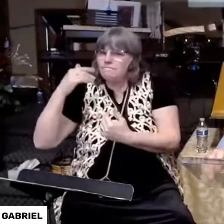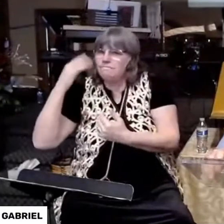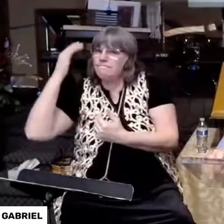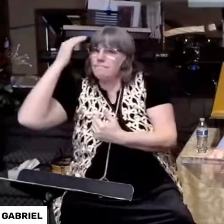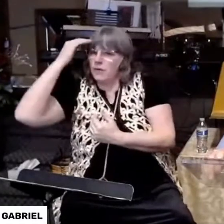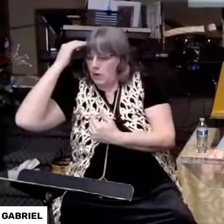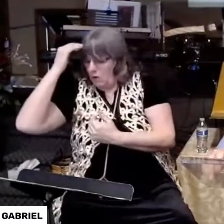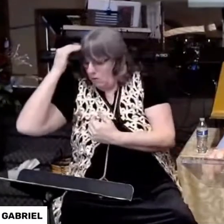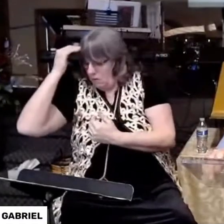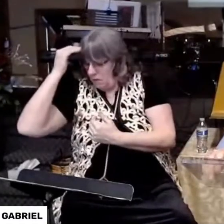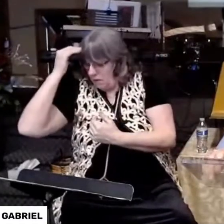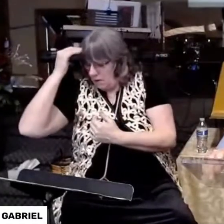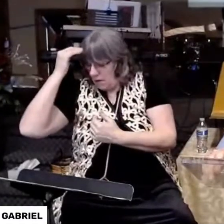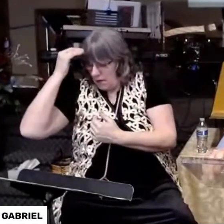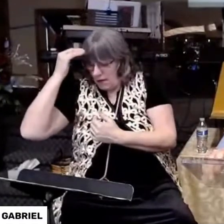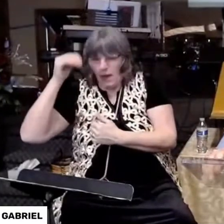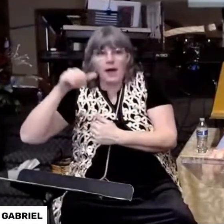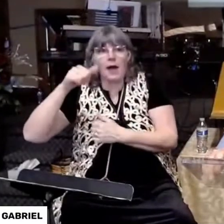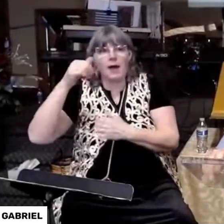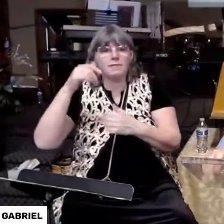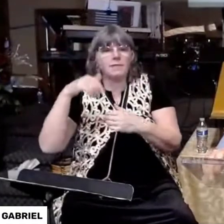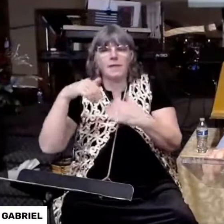help